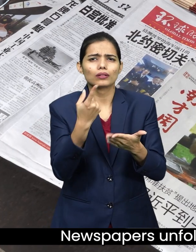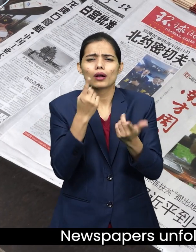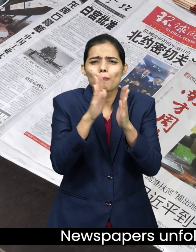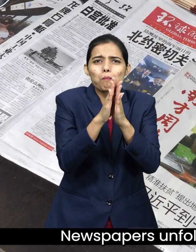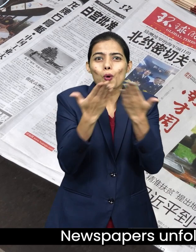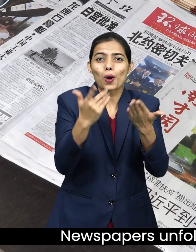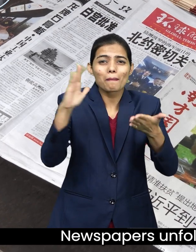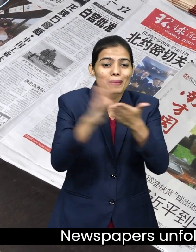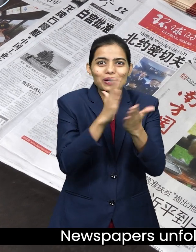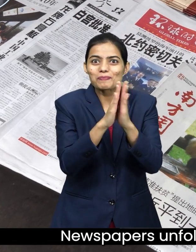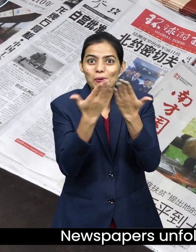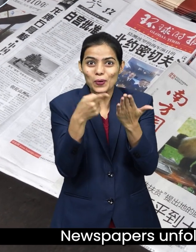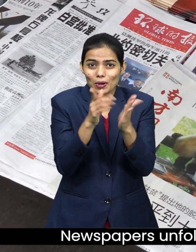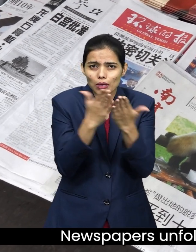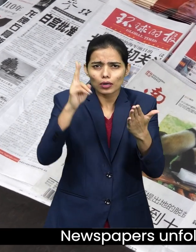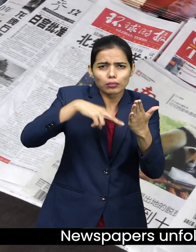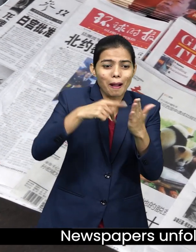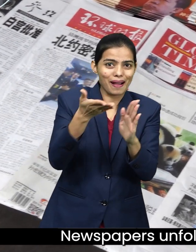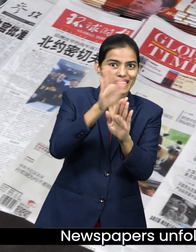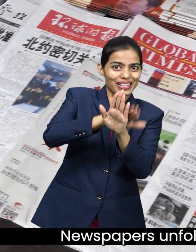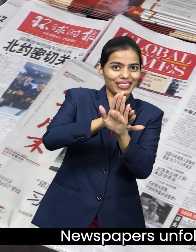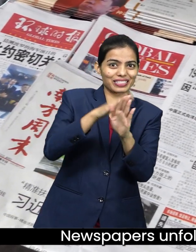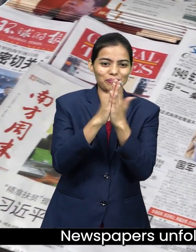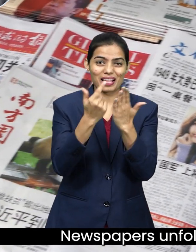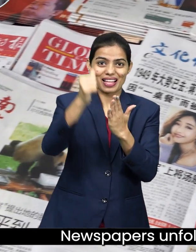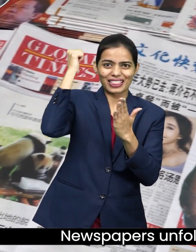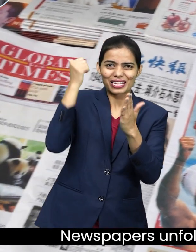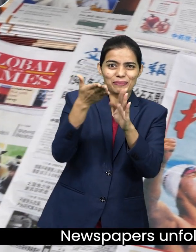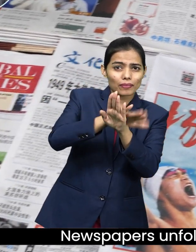Newspapers unfold the background of events.